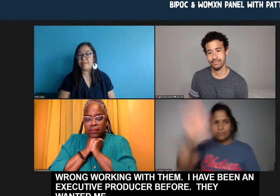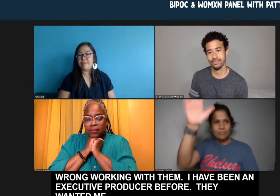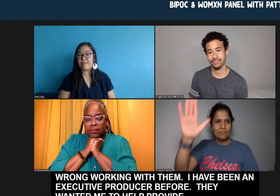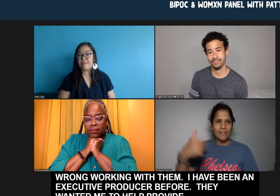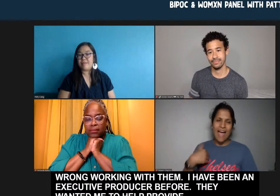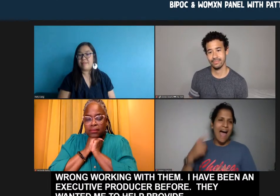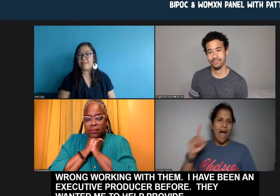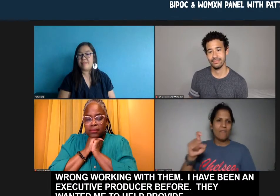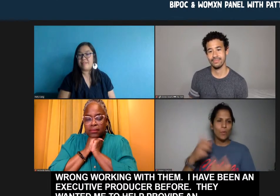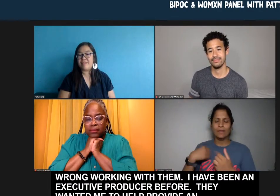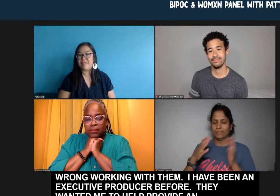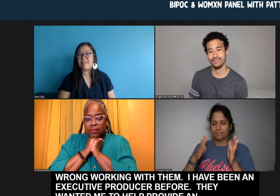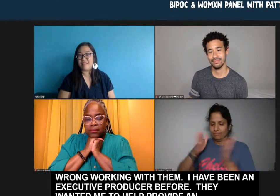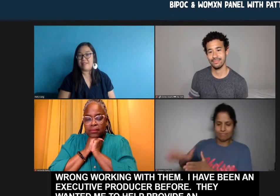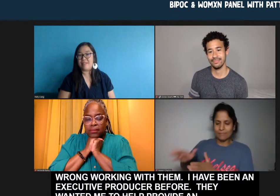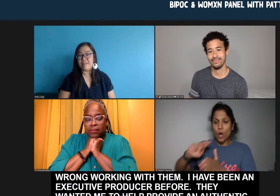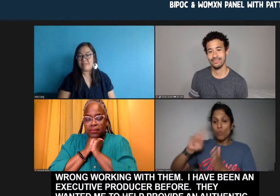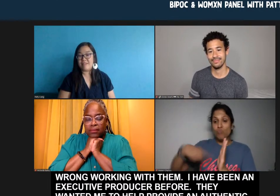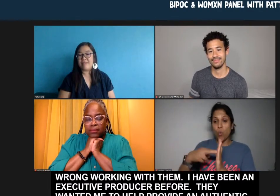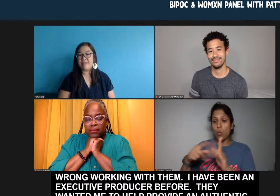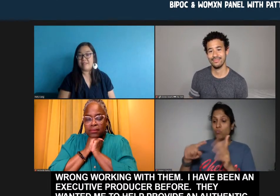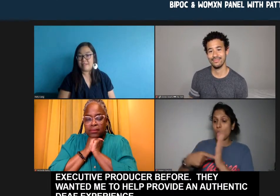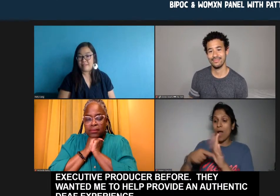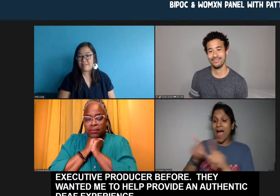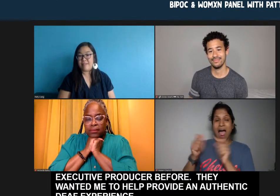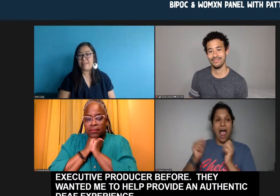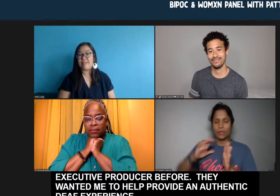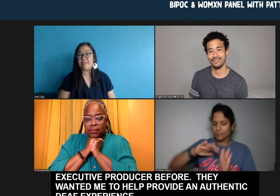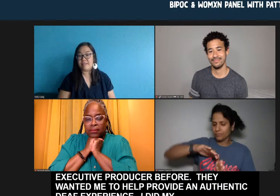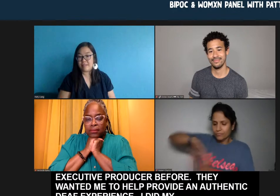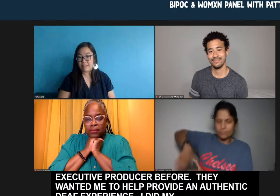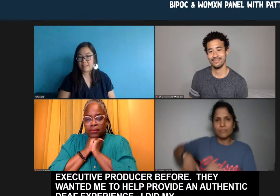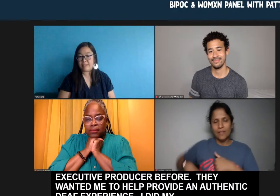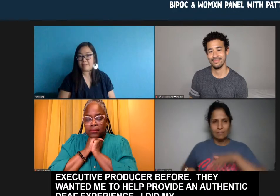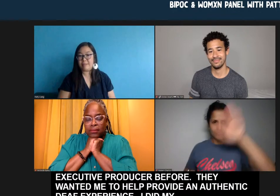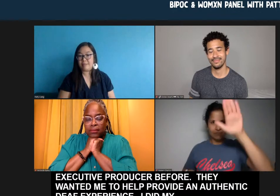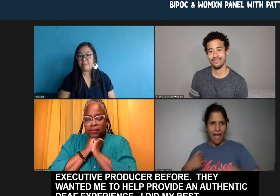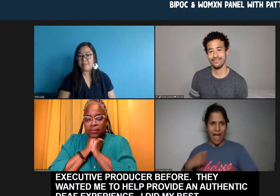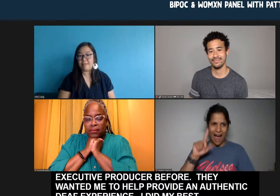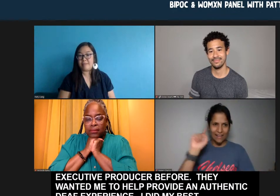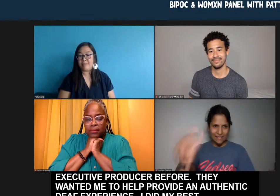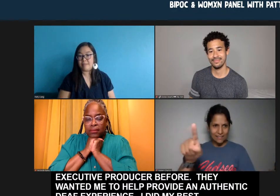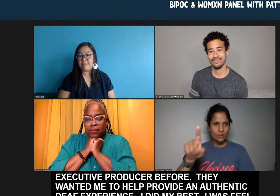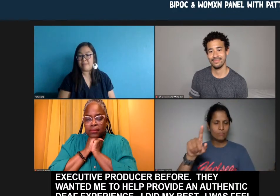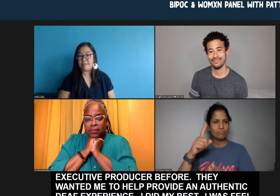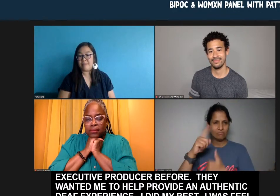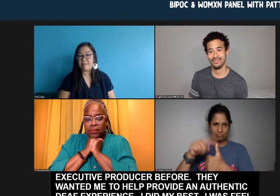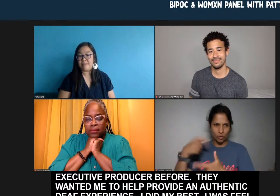did my best, but I was feeling some kind of way and I had to say something about it. And I said, you know